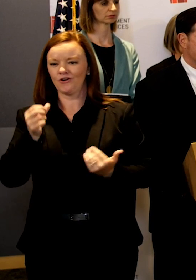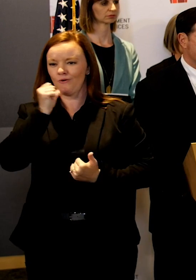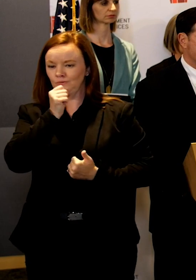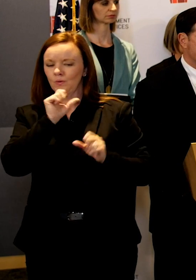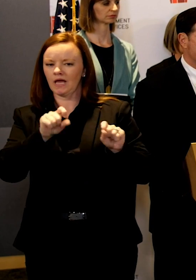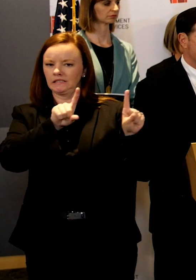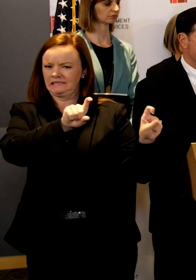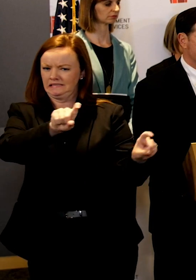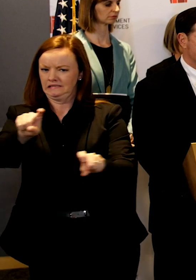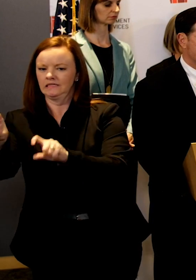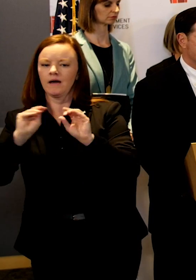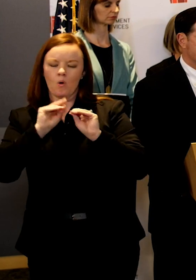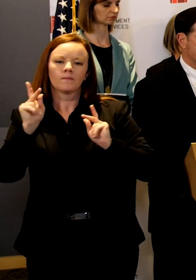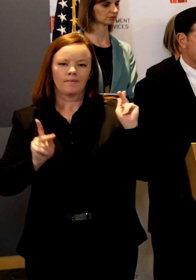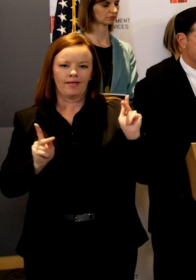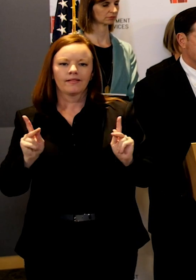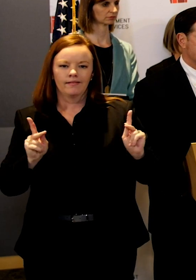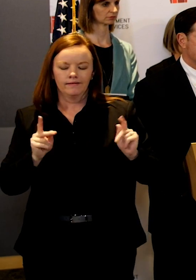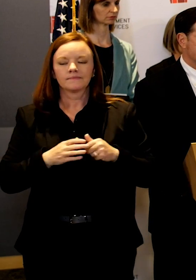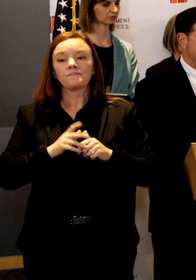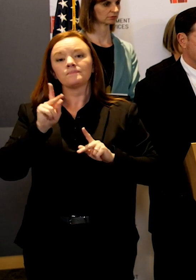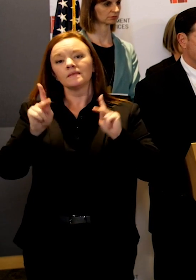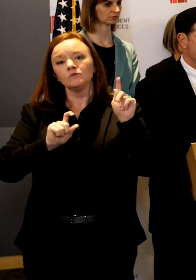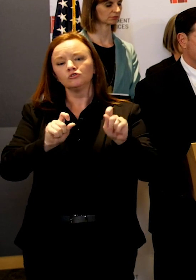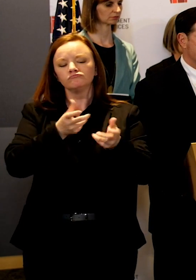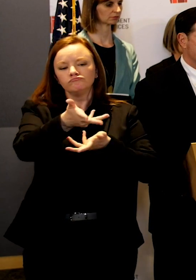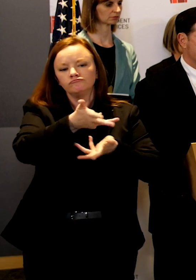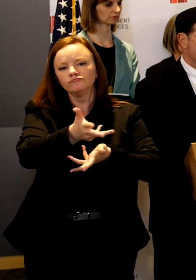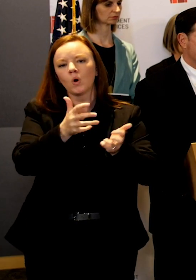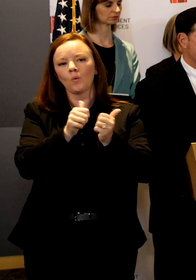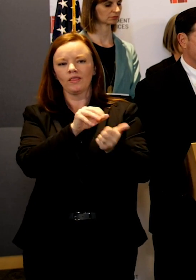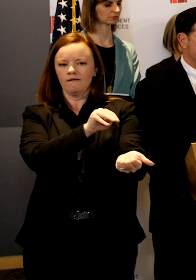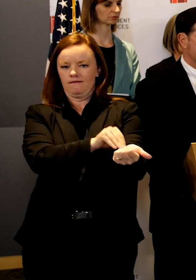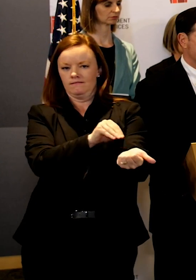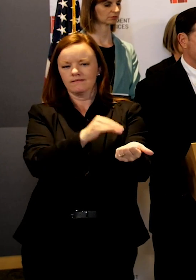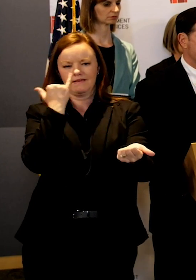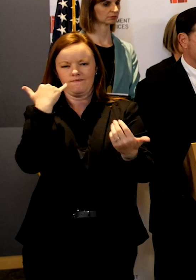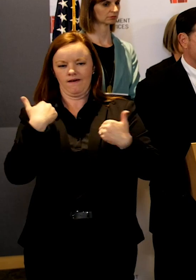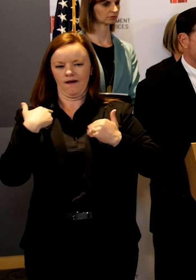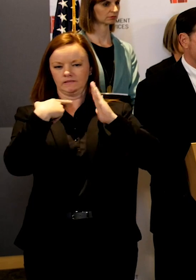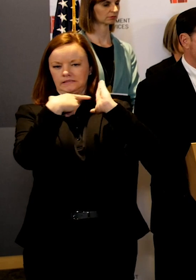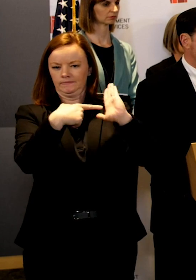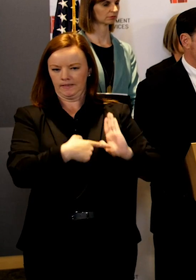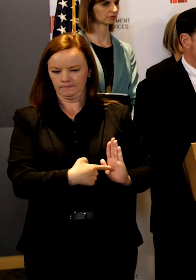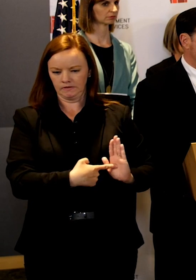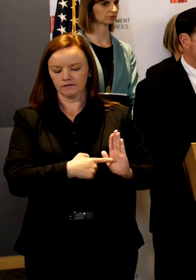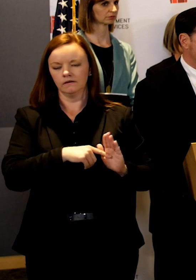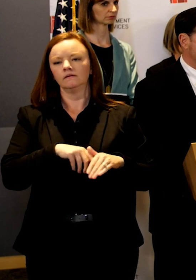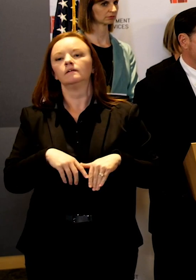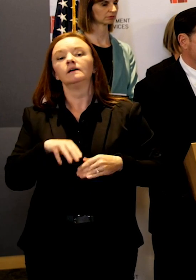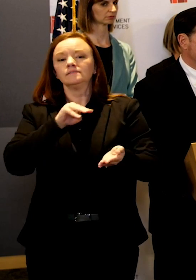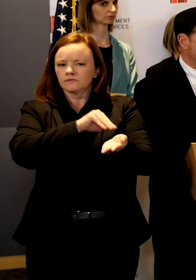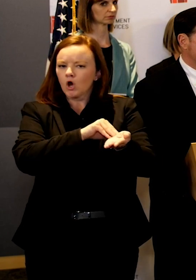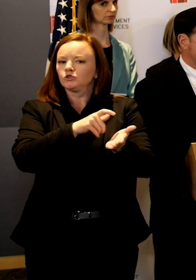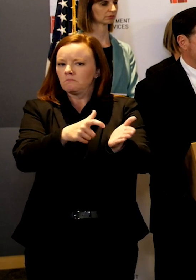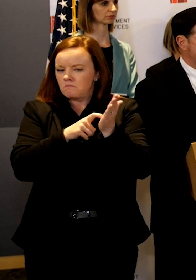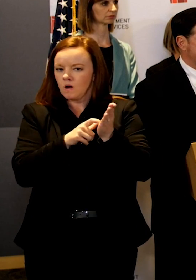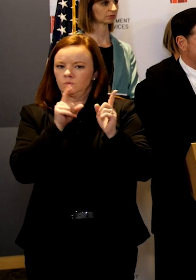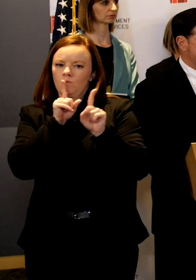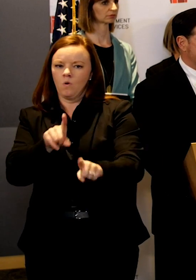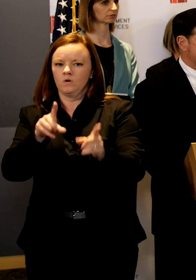Arizona. People should work with their healthcare provider if they are symptomatic, and all tests must be ordered by a healthcare